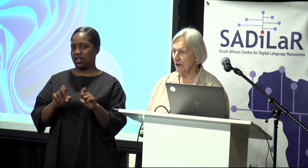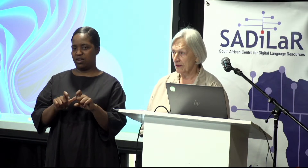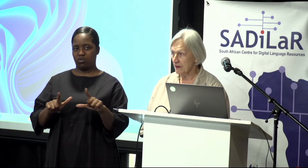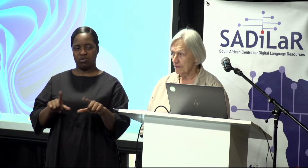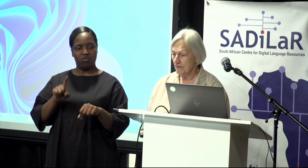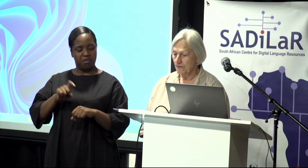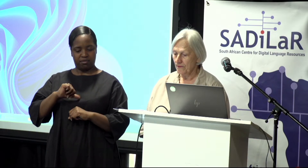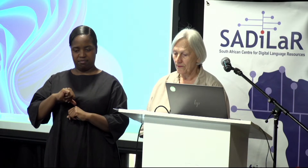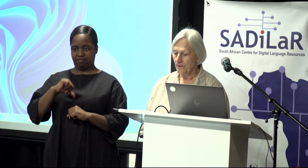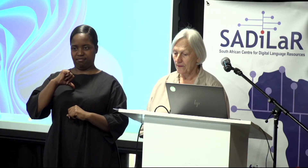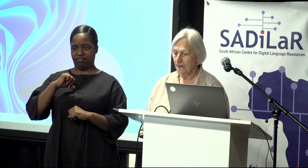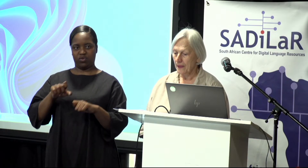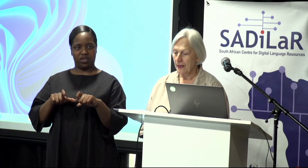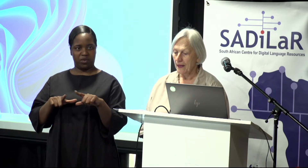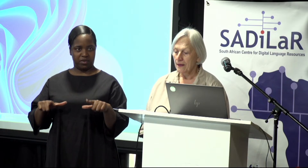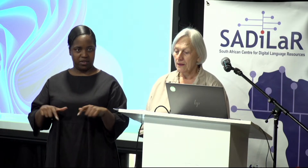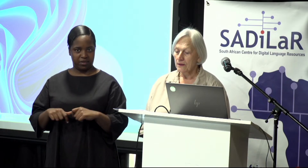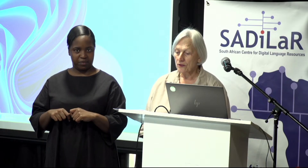be proud of them.